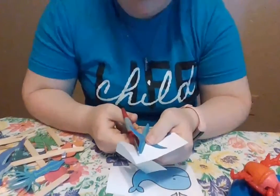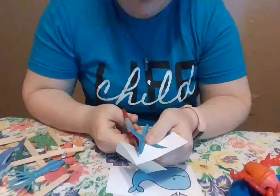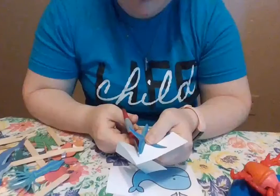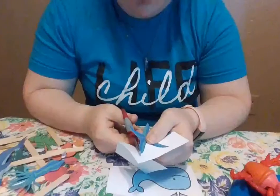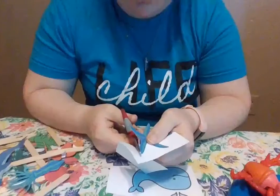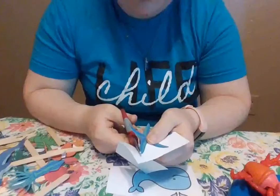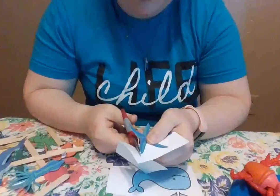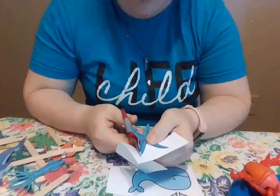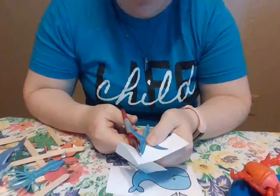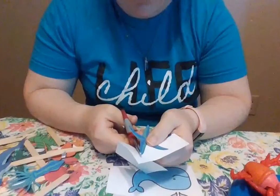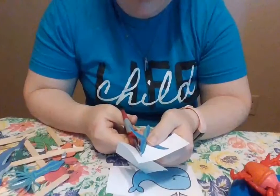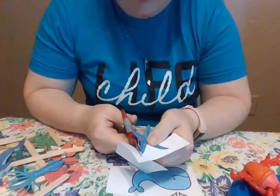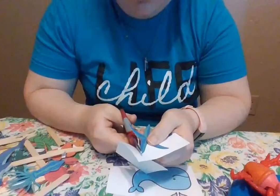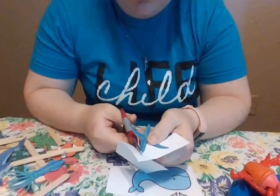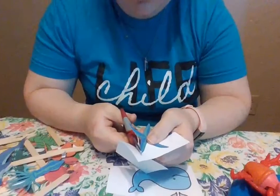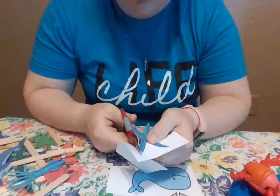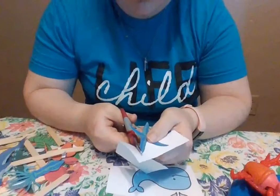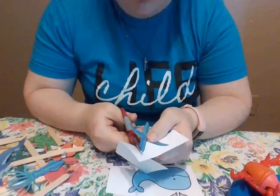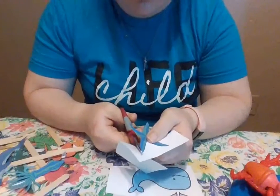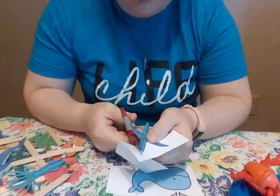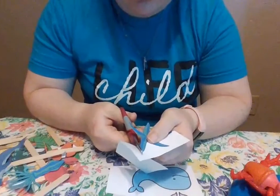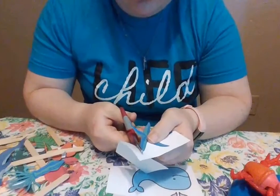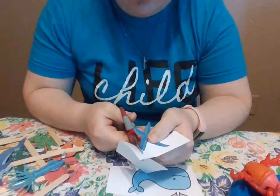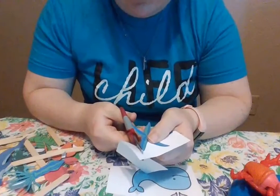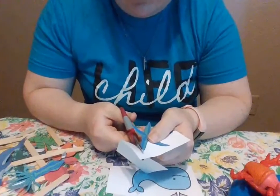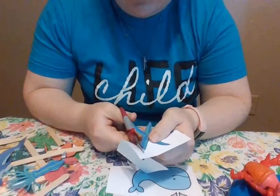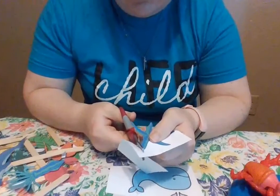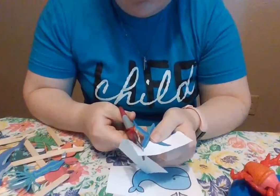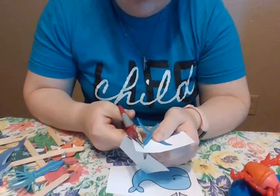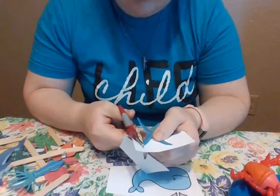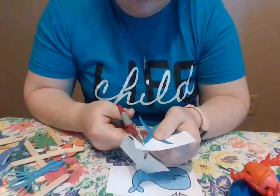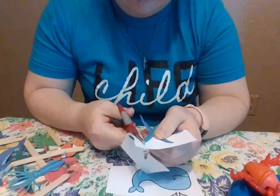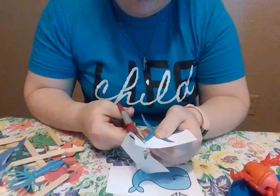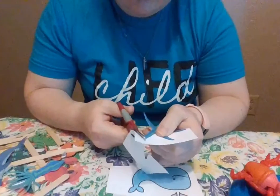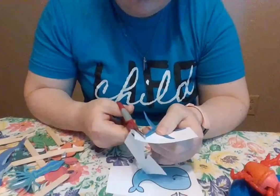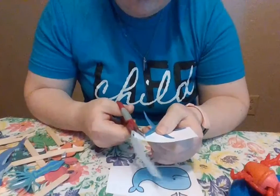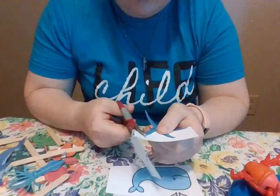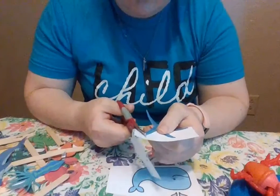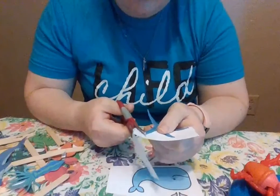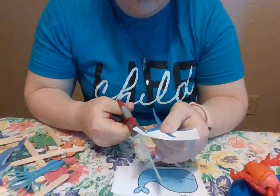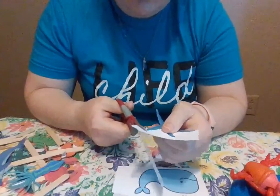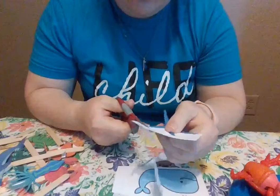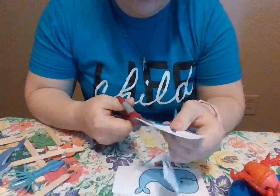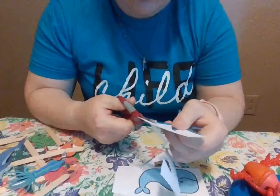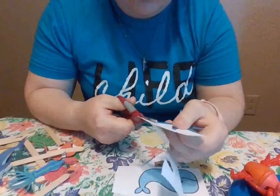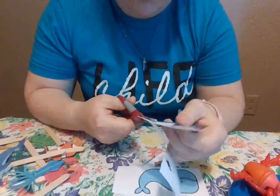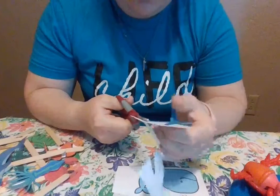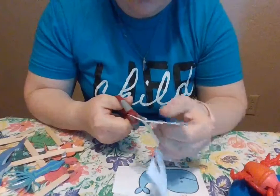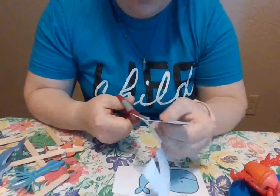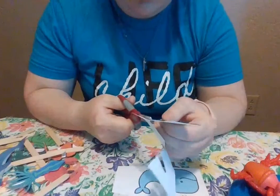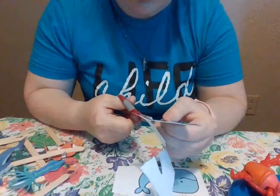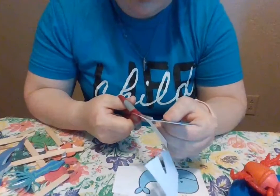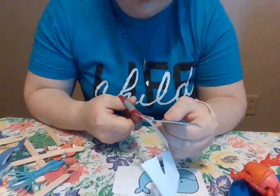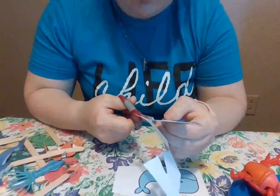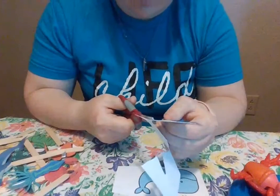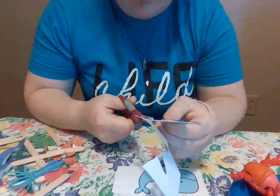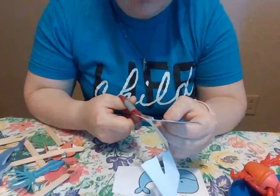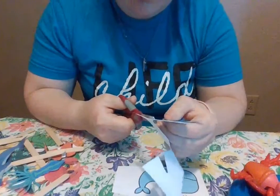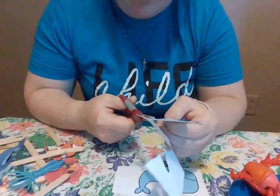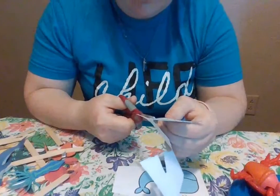picture up behind the water and see if you guys can remember at home what the